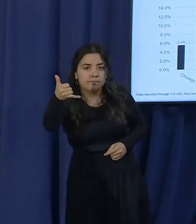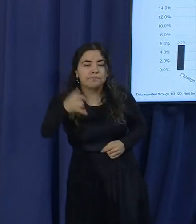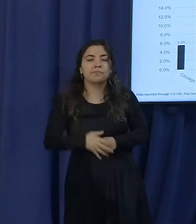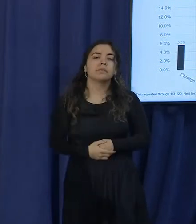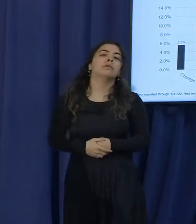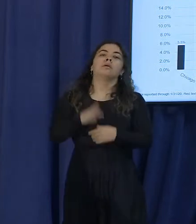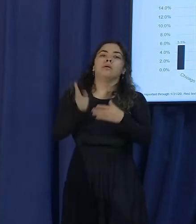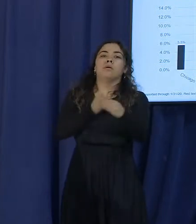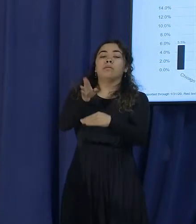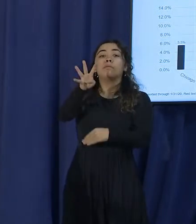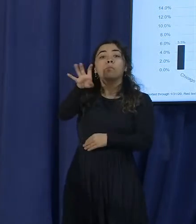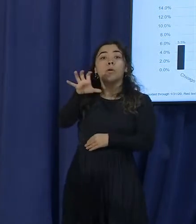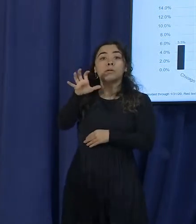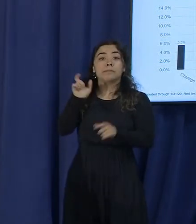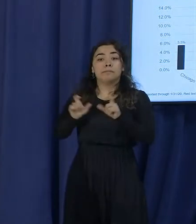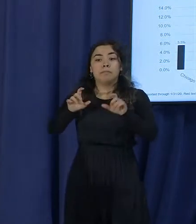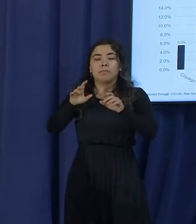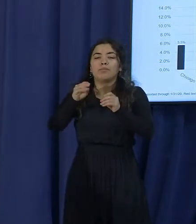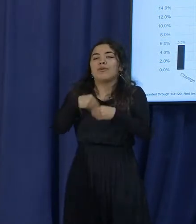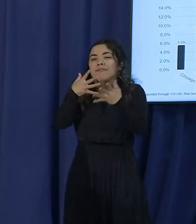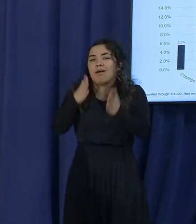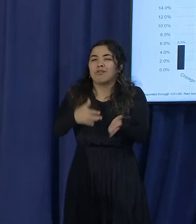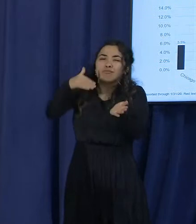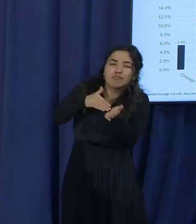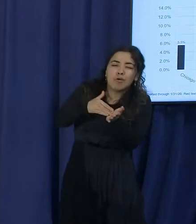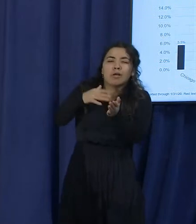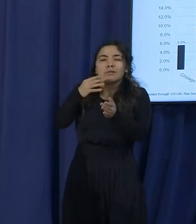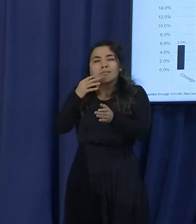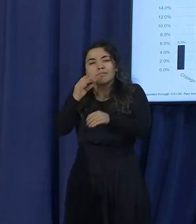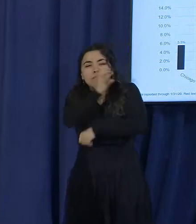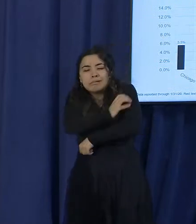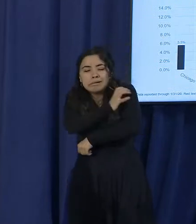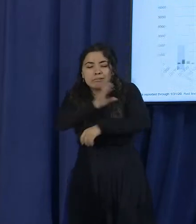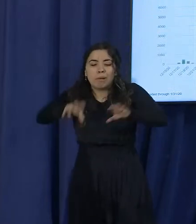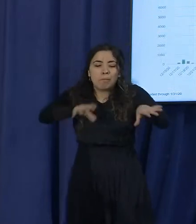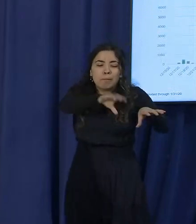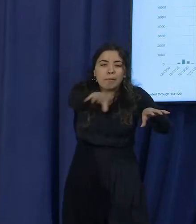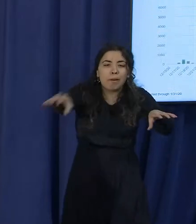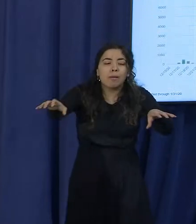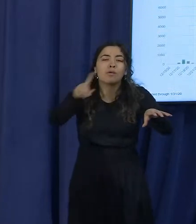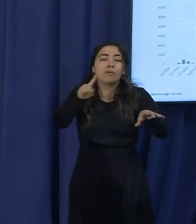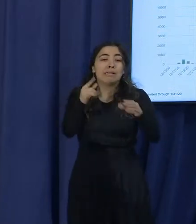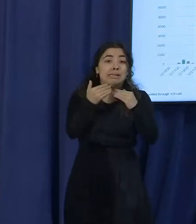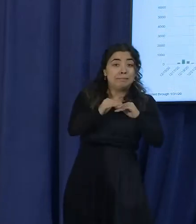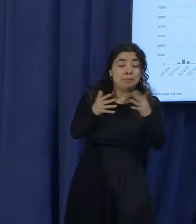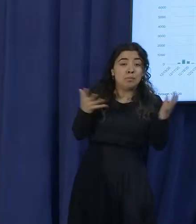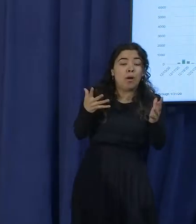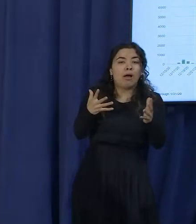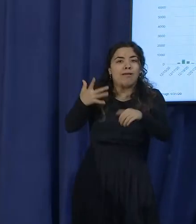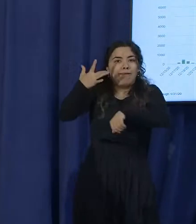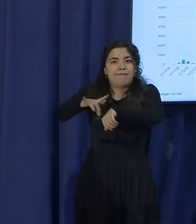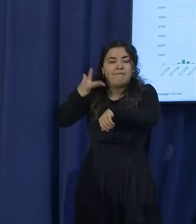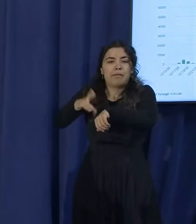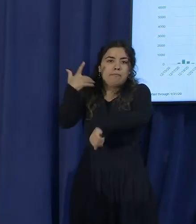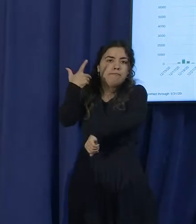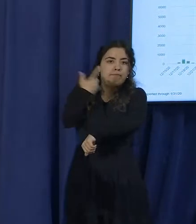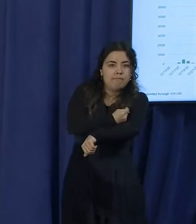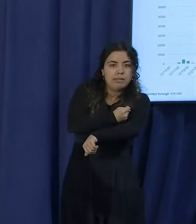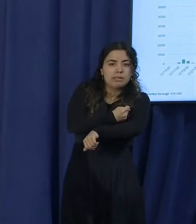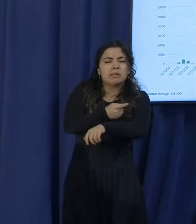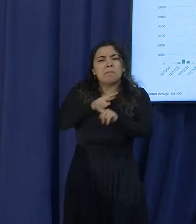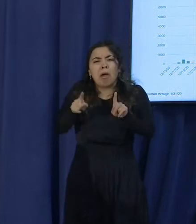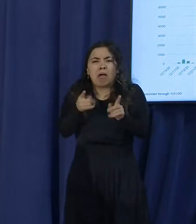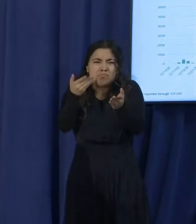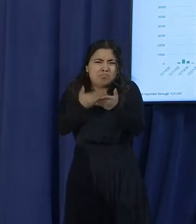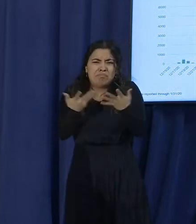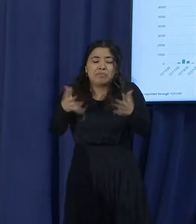than 400 providers enrolled. Really, the limitation is about the amount of vaccine available. This just shows, as we moved into 1B, we'll